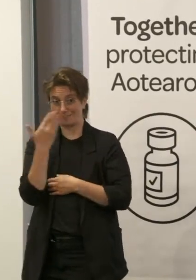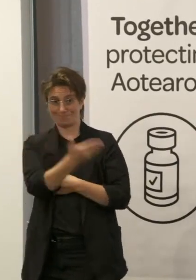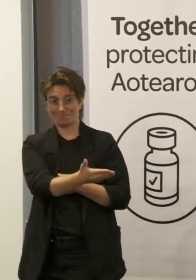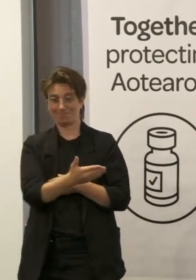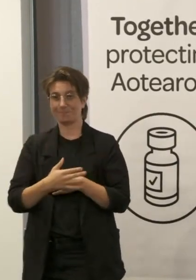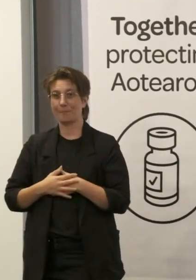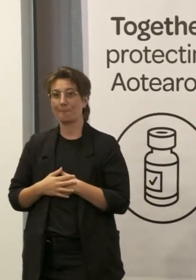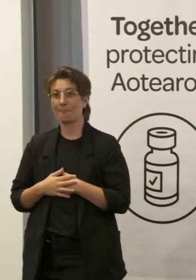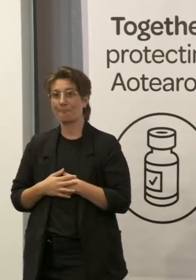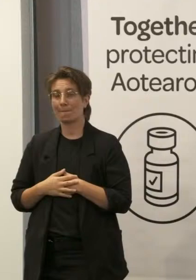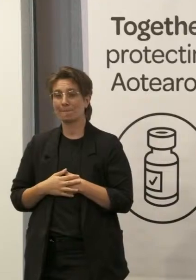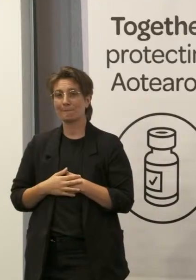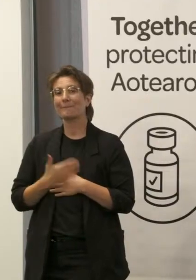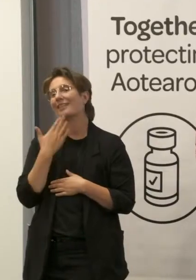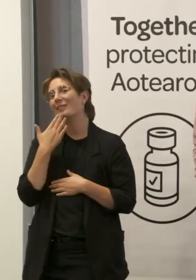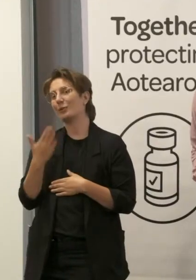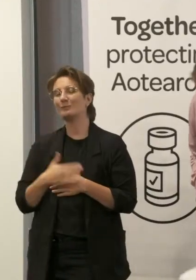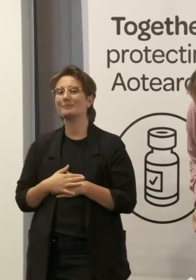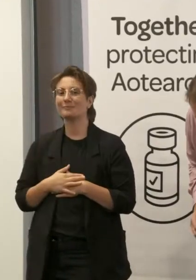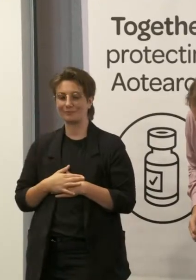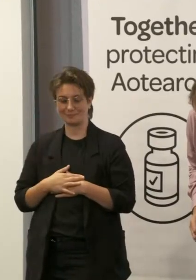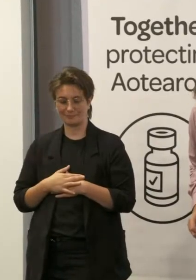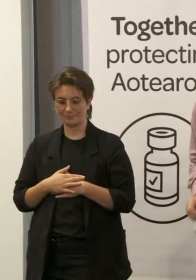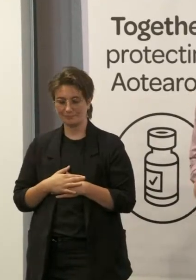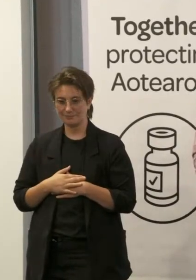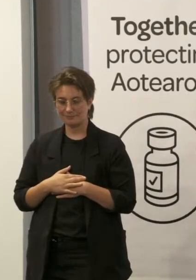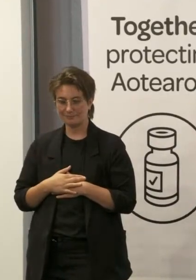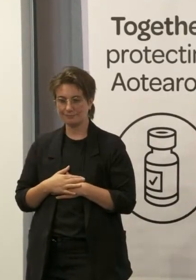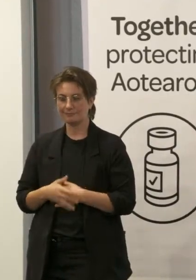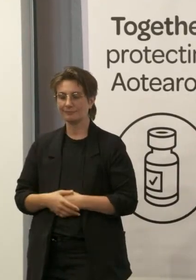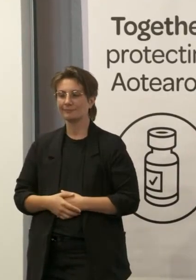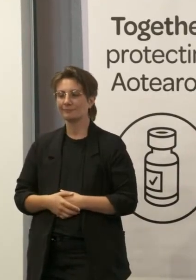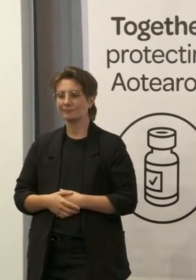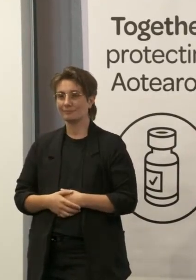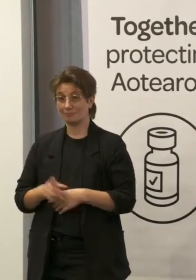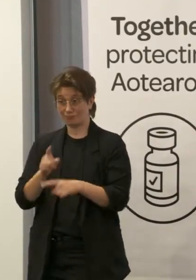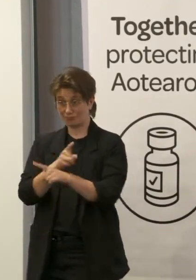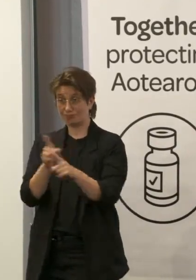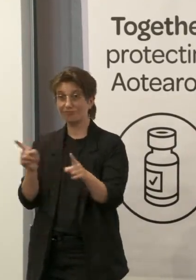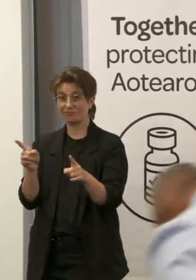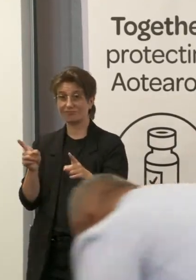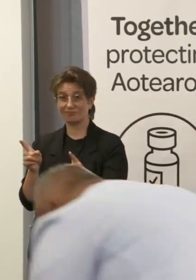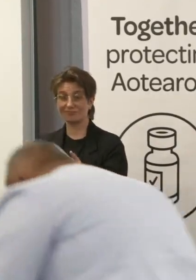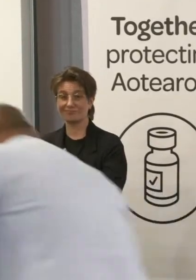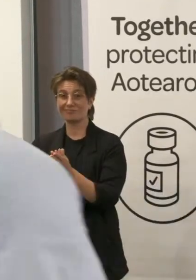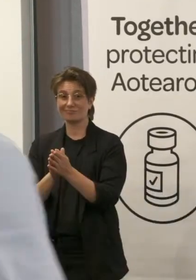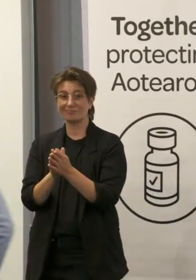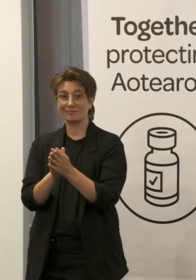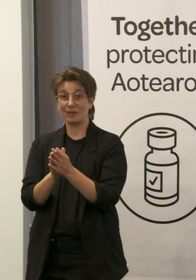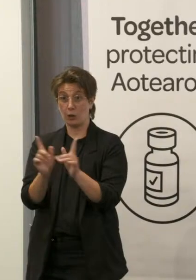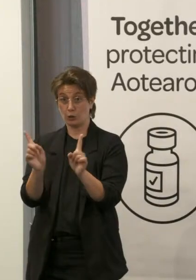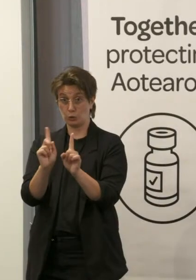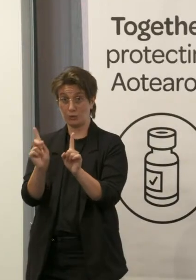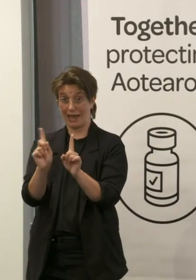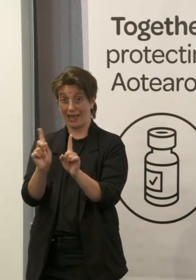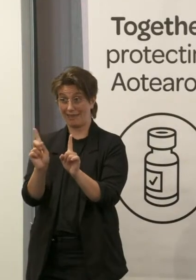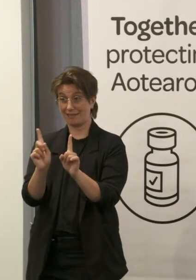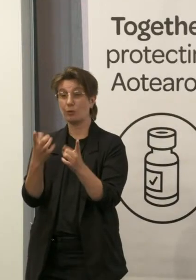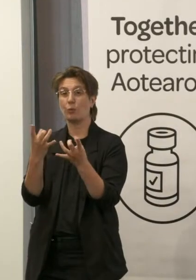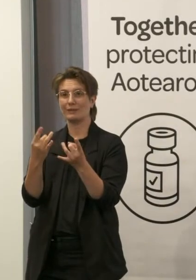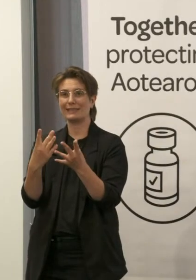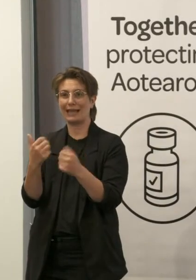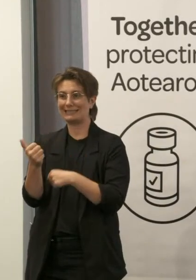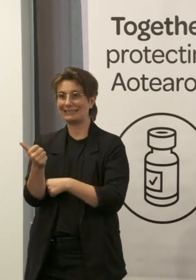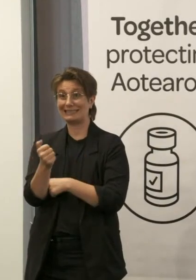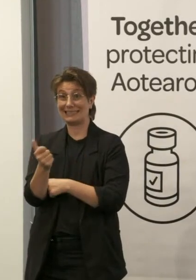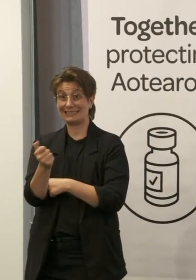thing. Thanks, Michael. So as everyone said, starting from today, we'll start texting positive